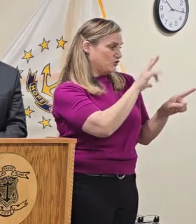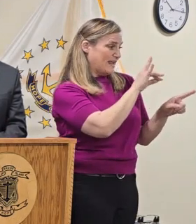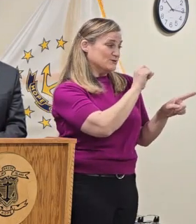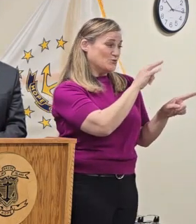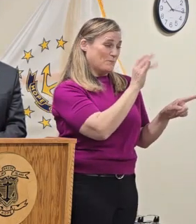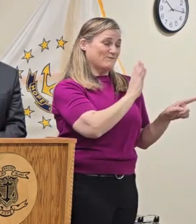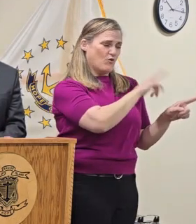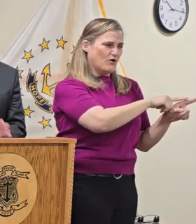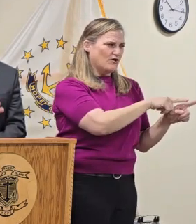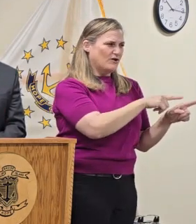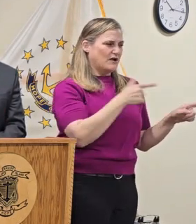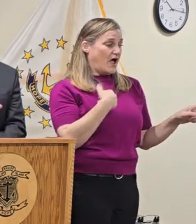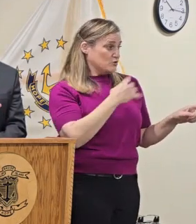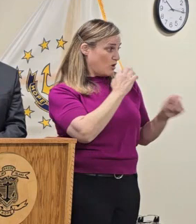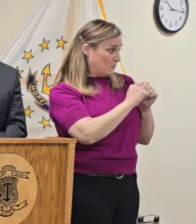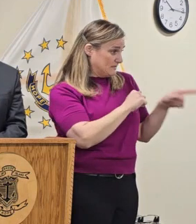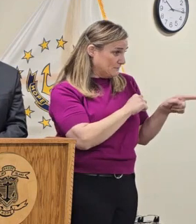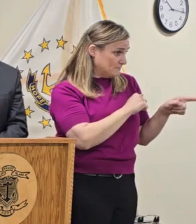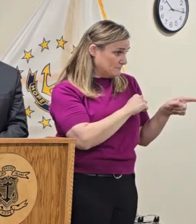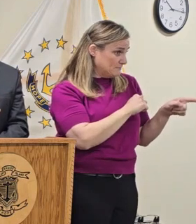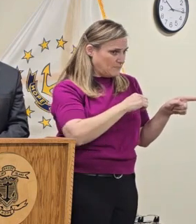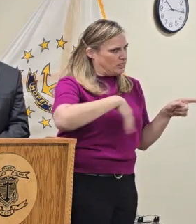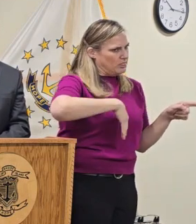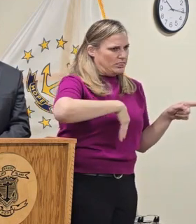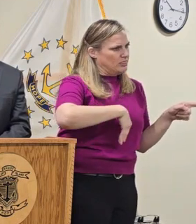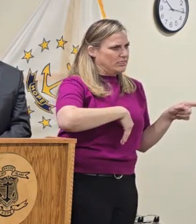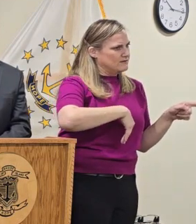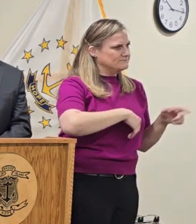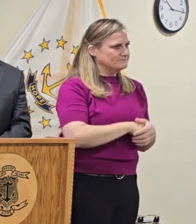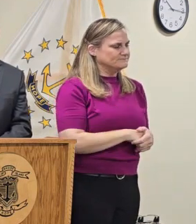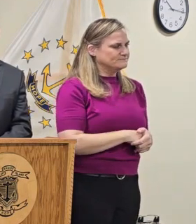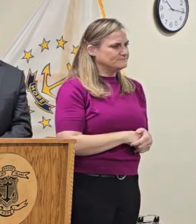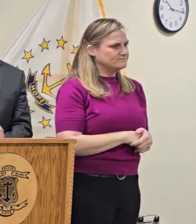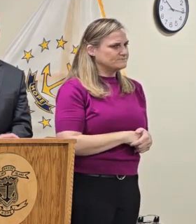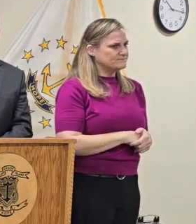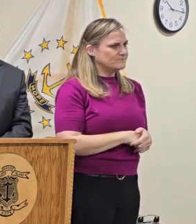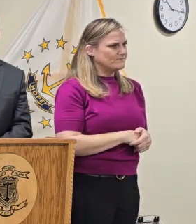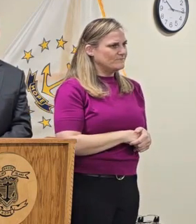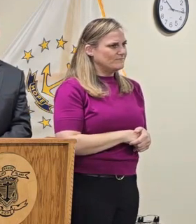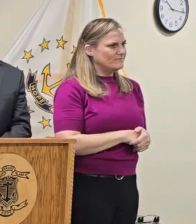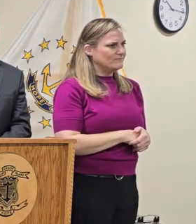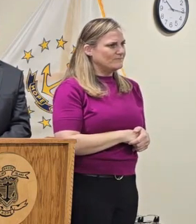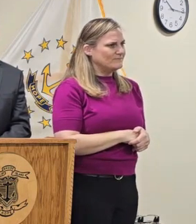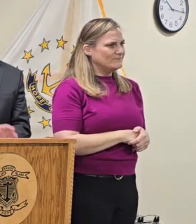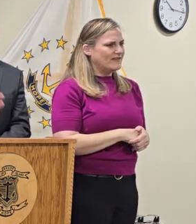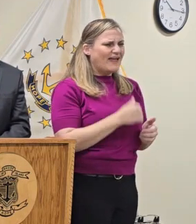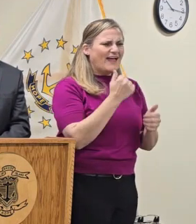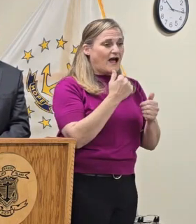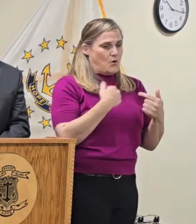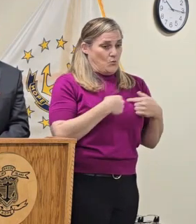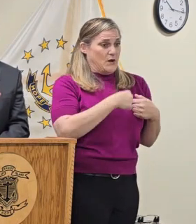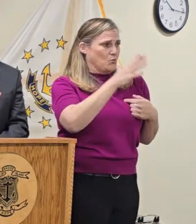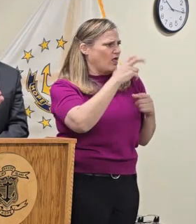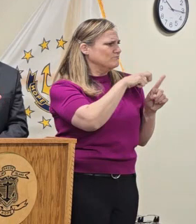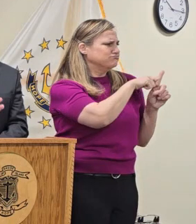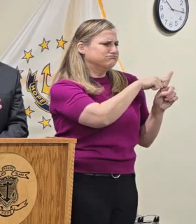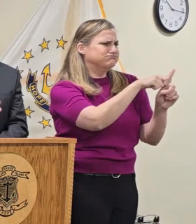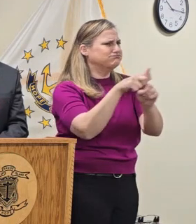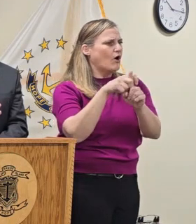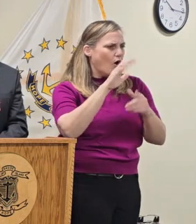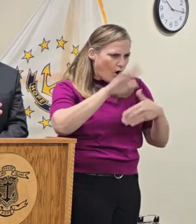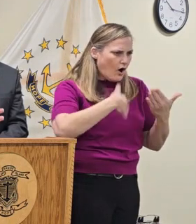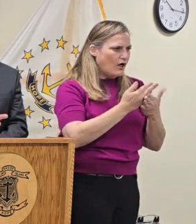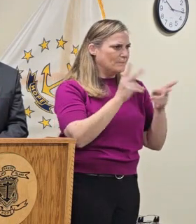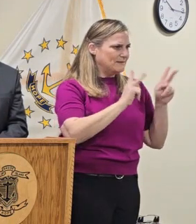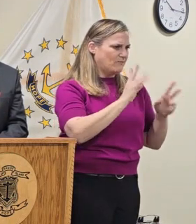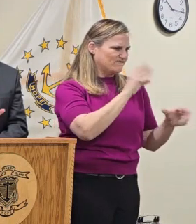reach out. We're going to reach out to every possible person that can provide his advice to do the three things that we're talking about